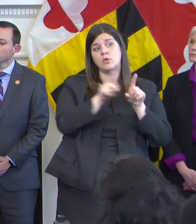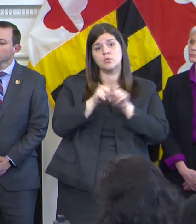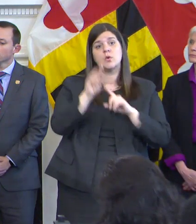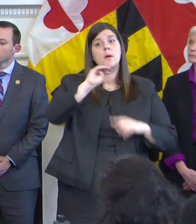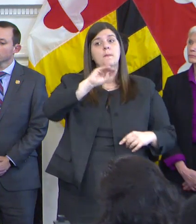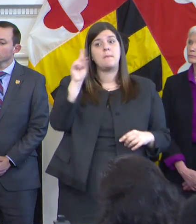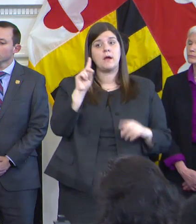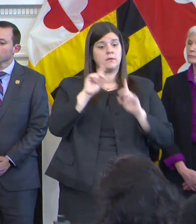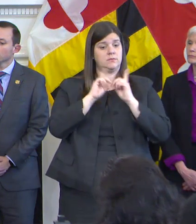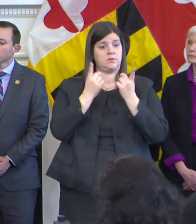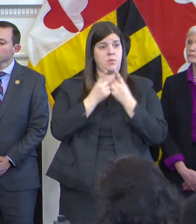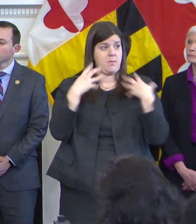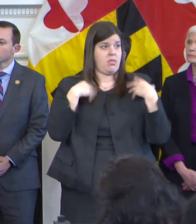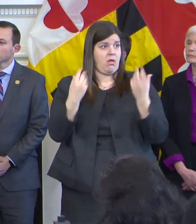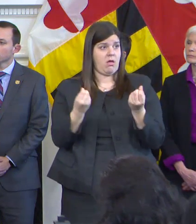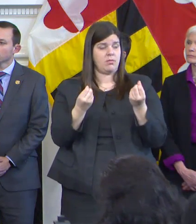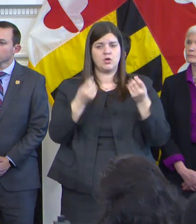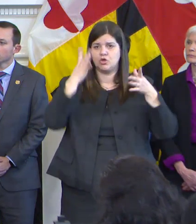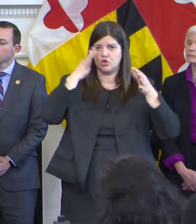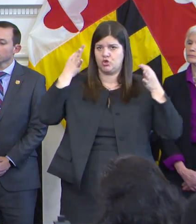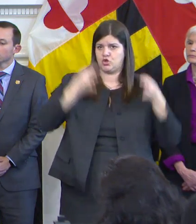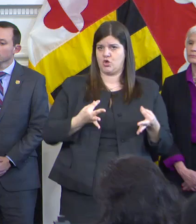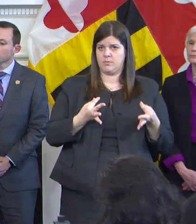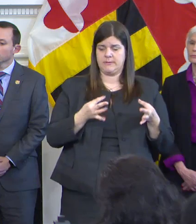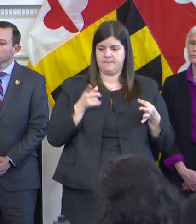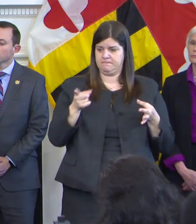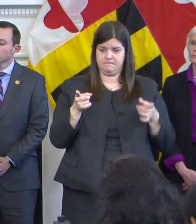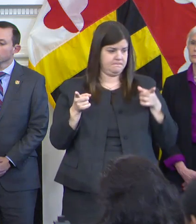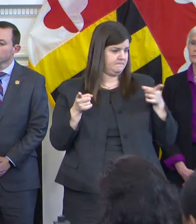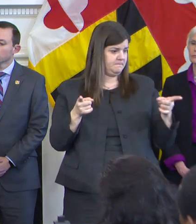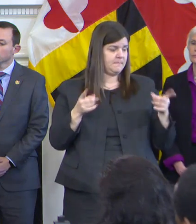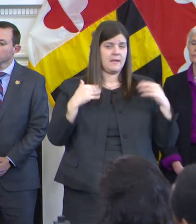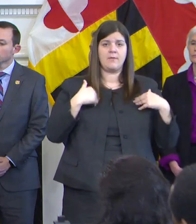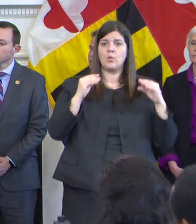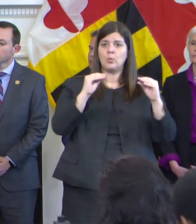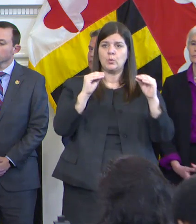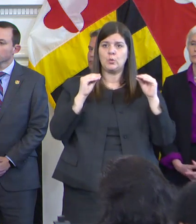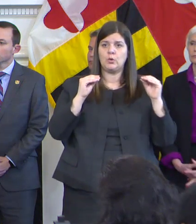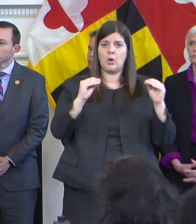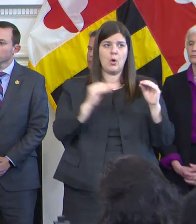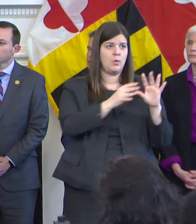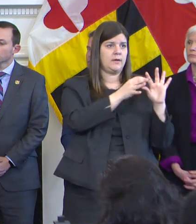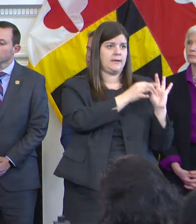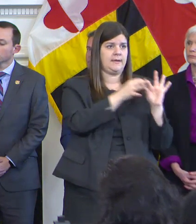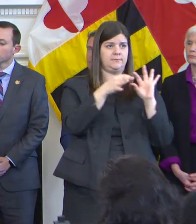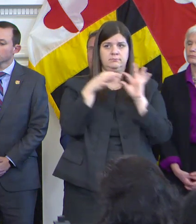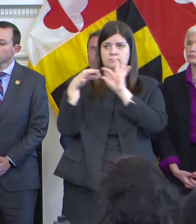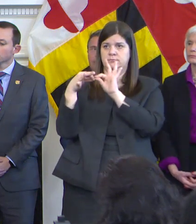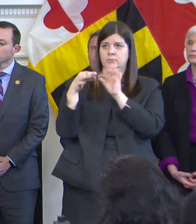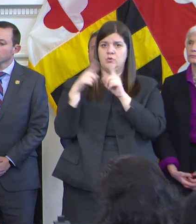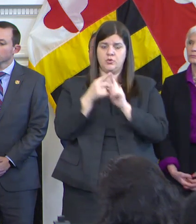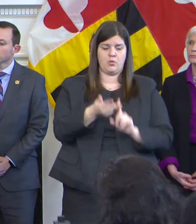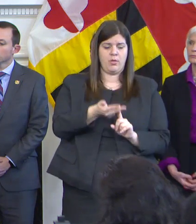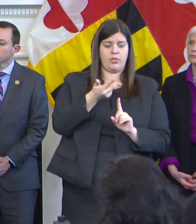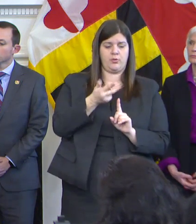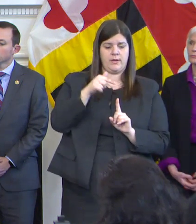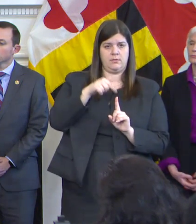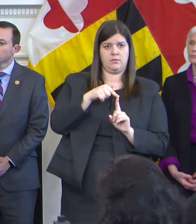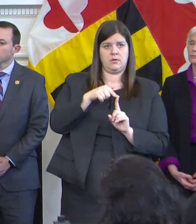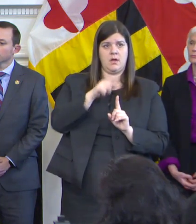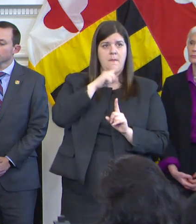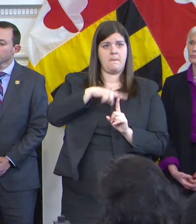that there is no connection between these 2 individuals and the 3 positive cases that were confirmed last